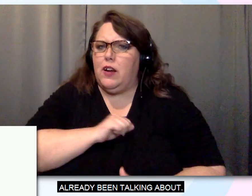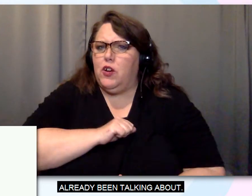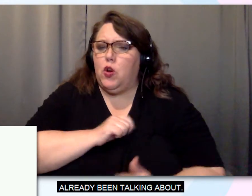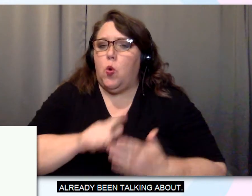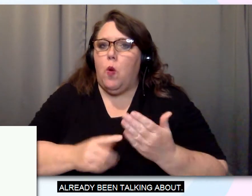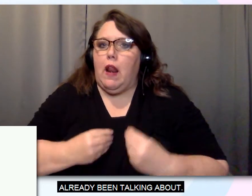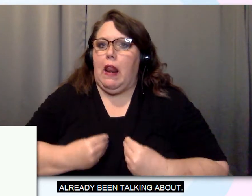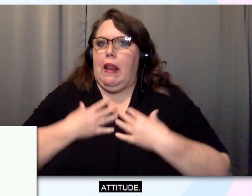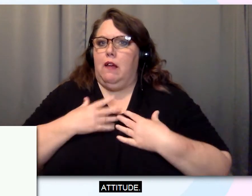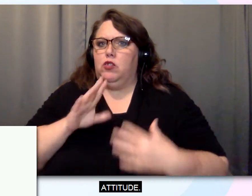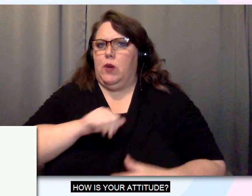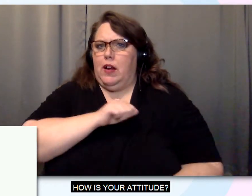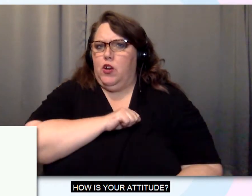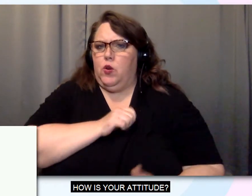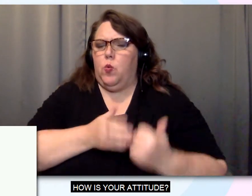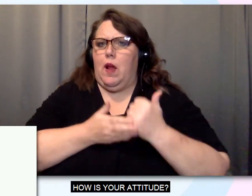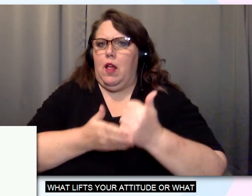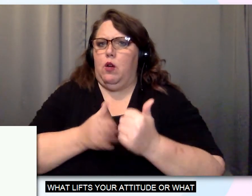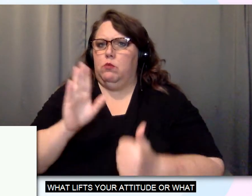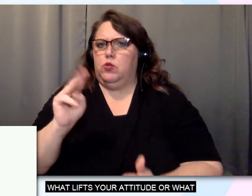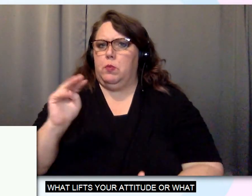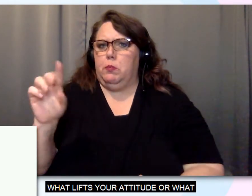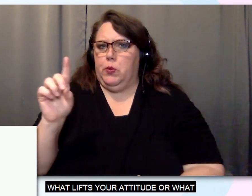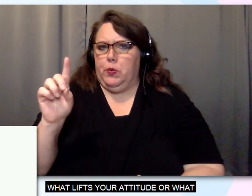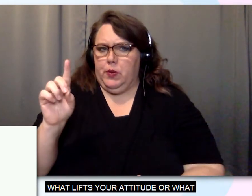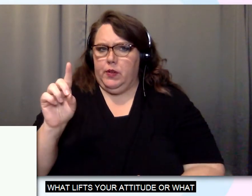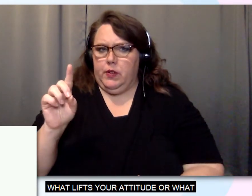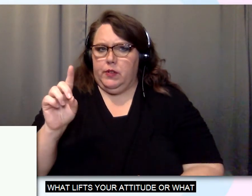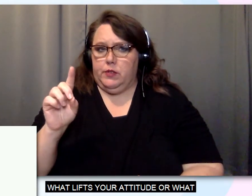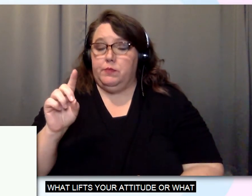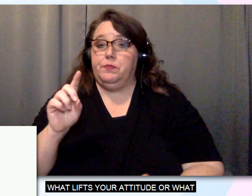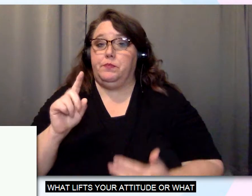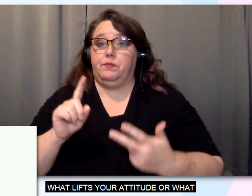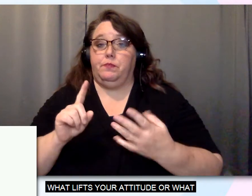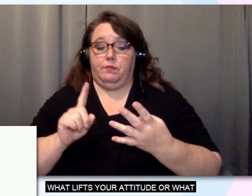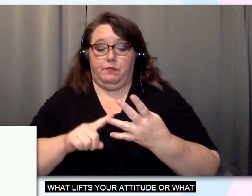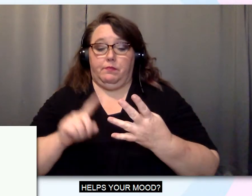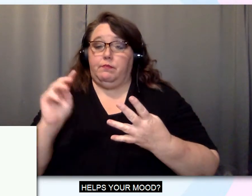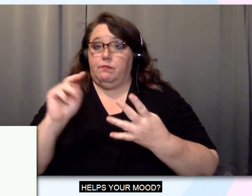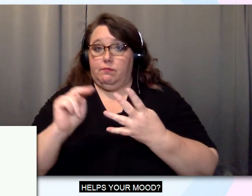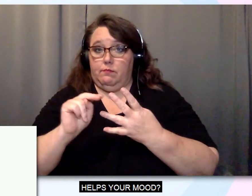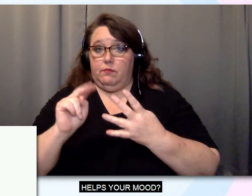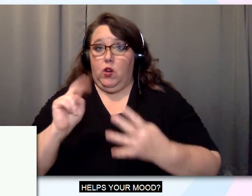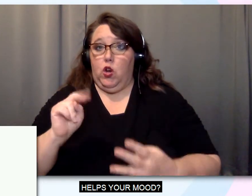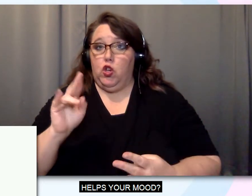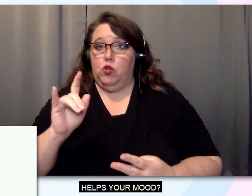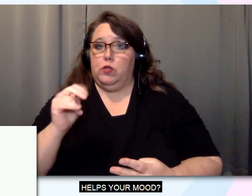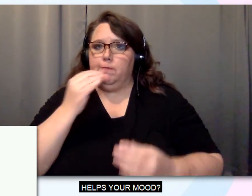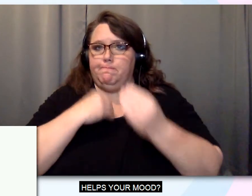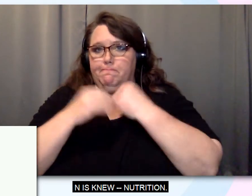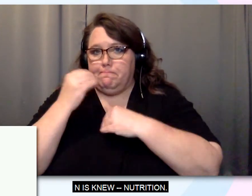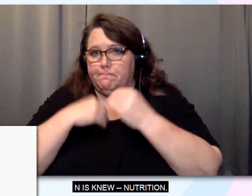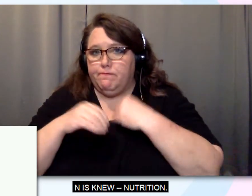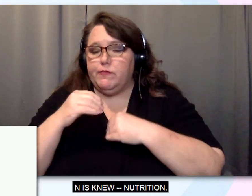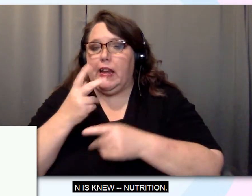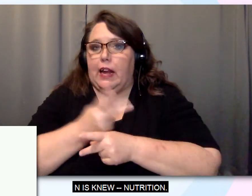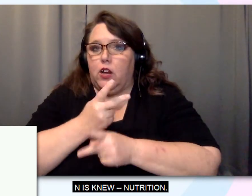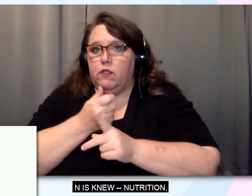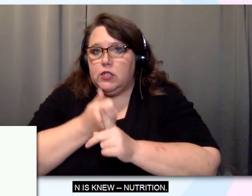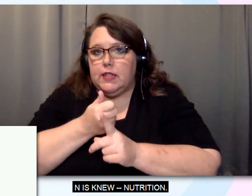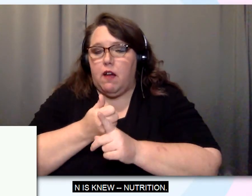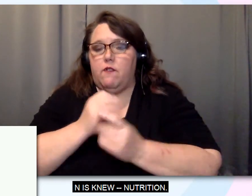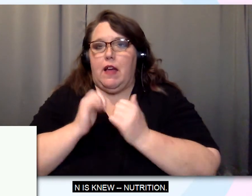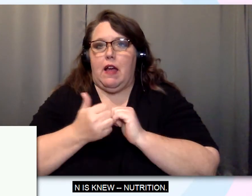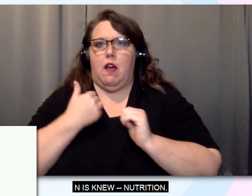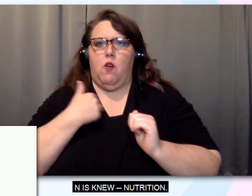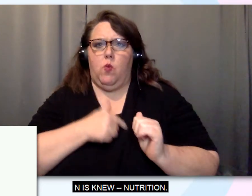is your attitude? What lifts your attitude or what helps your mood? In is nutrition. We know the importance of that. Take